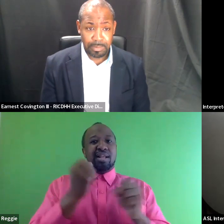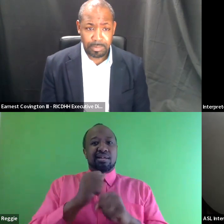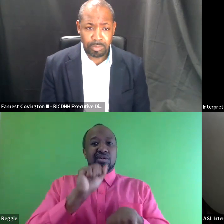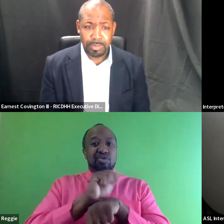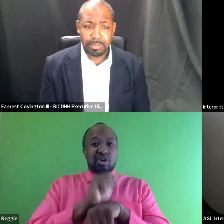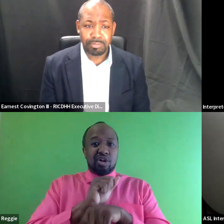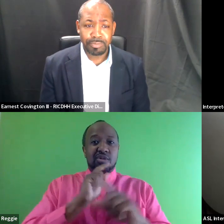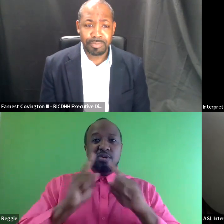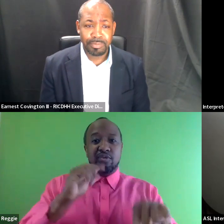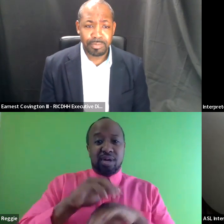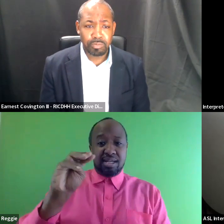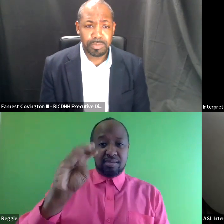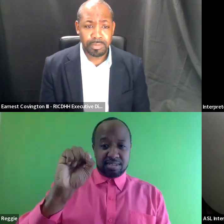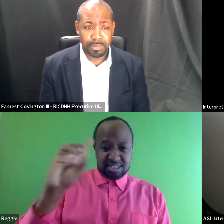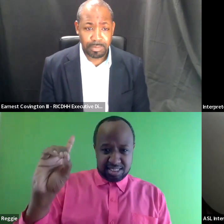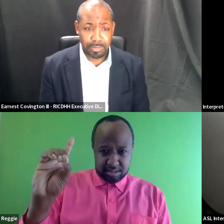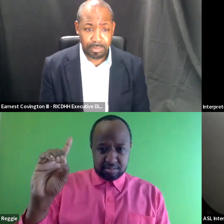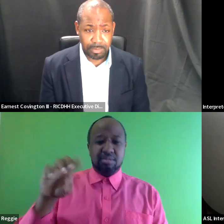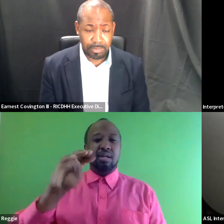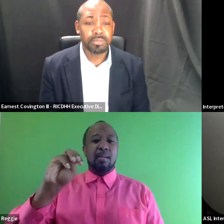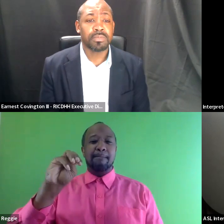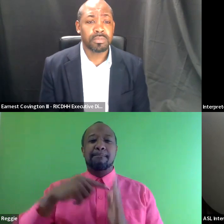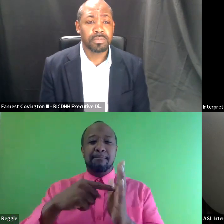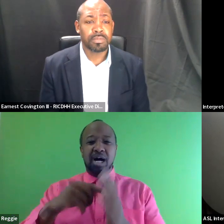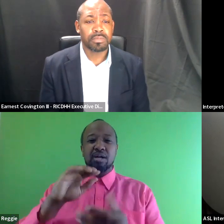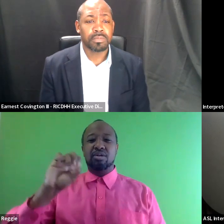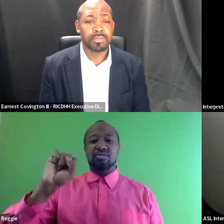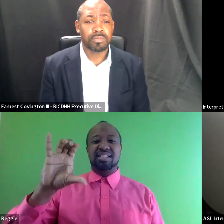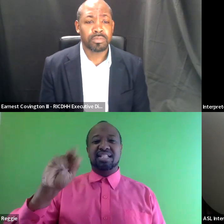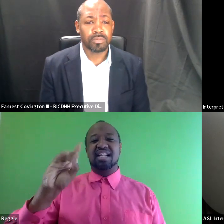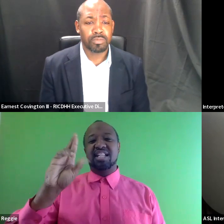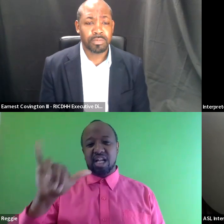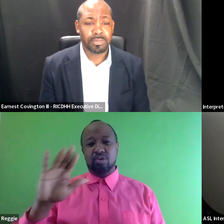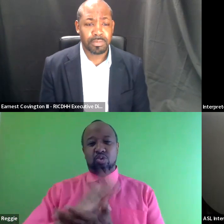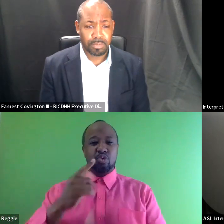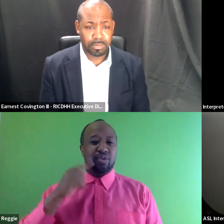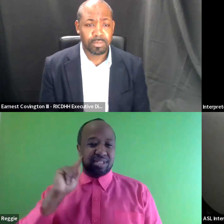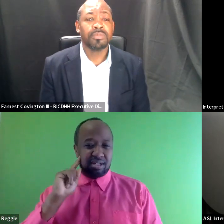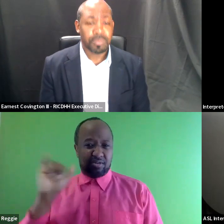when I think about, for example, going into a job at MSSD,